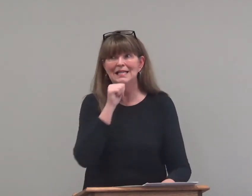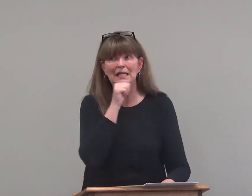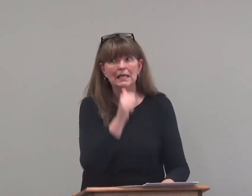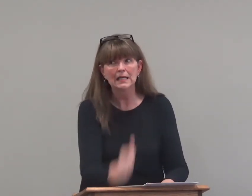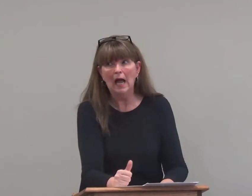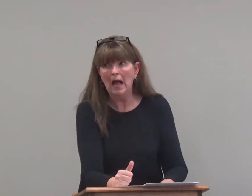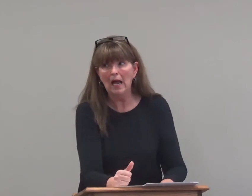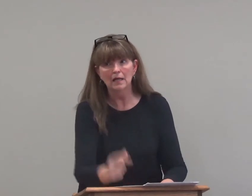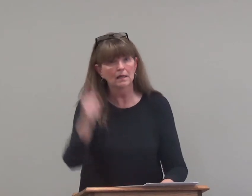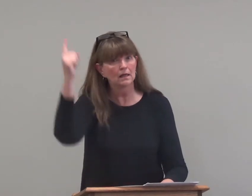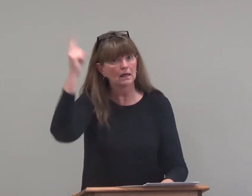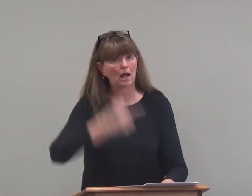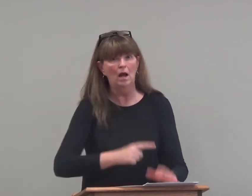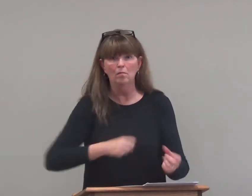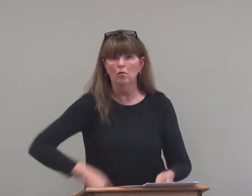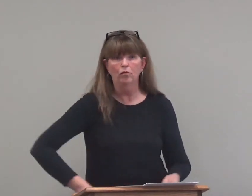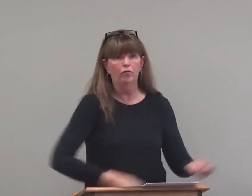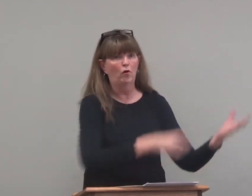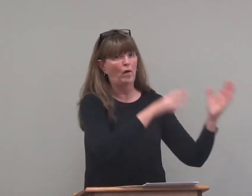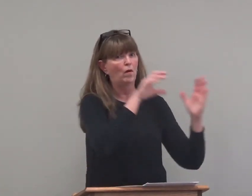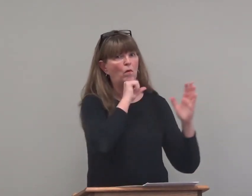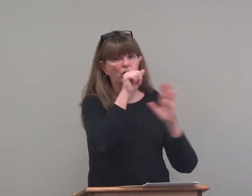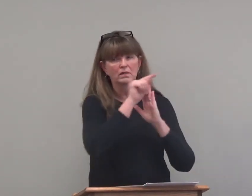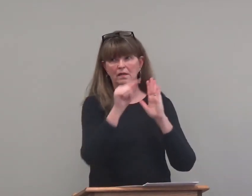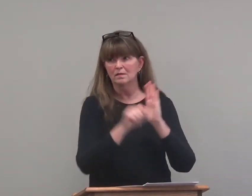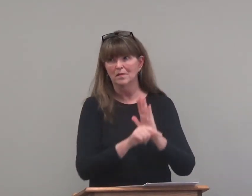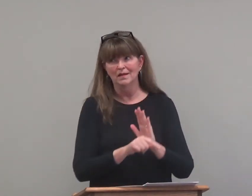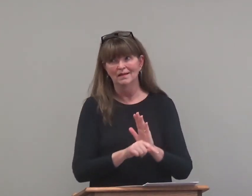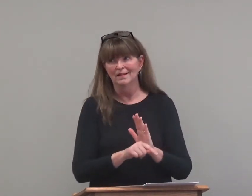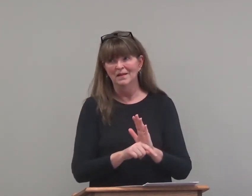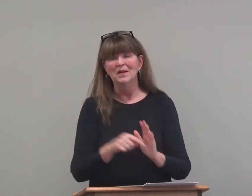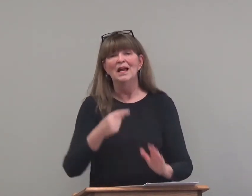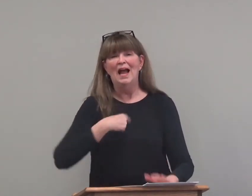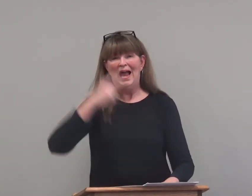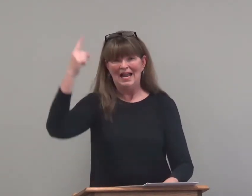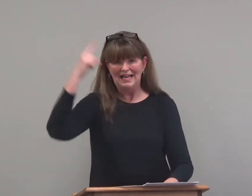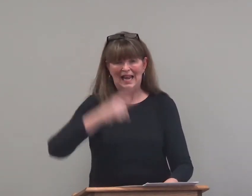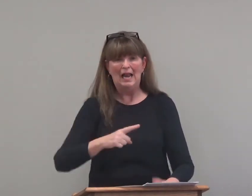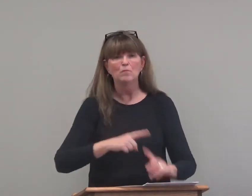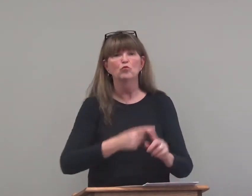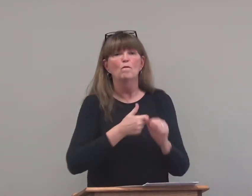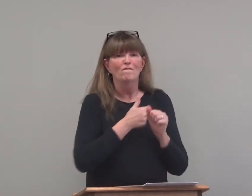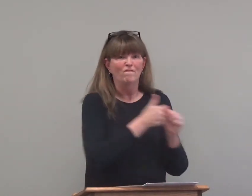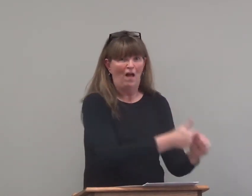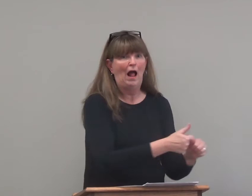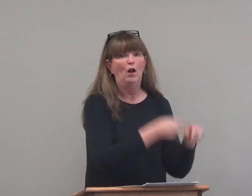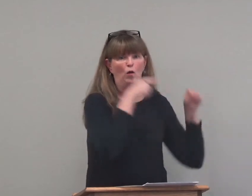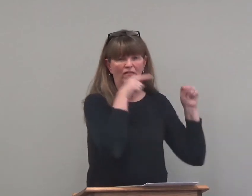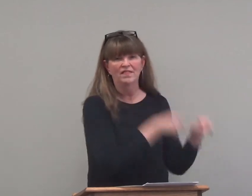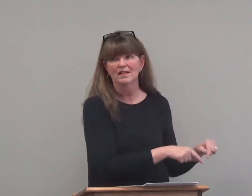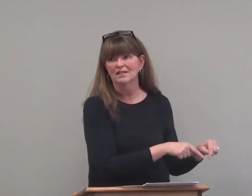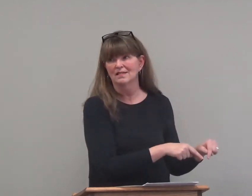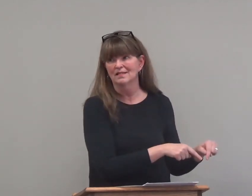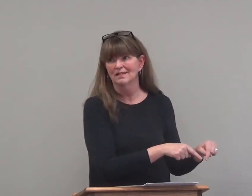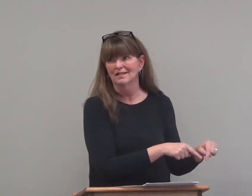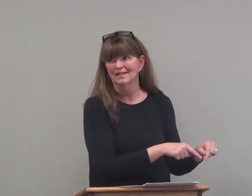get rid of it. Jesus said, I did not come to abolish the Old Testament. I came to fulfill the